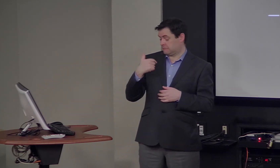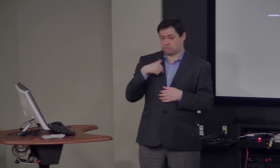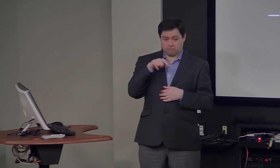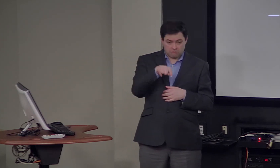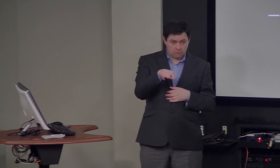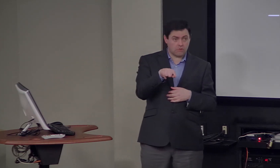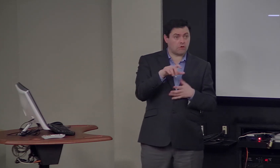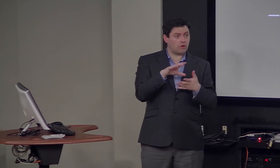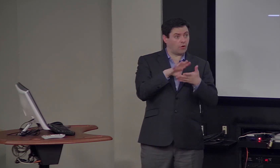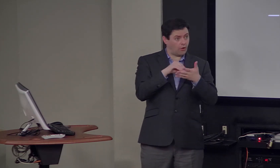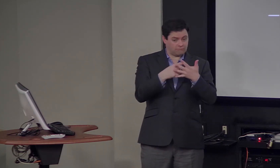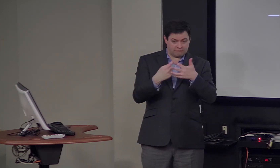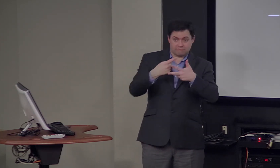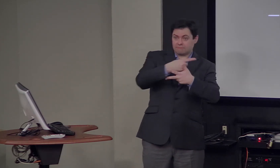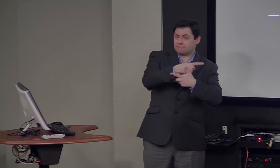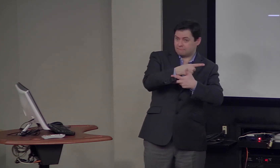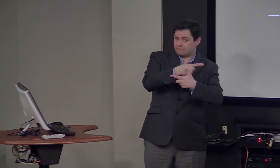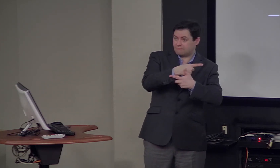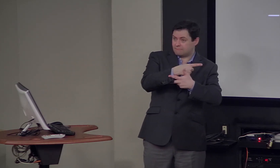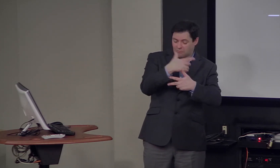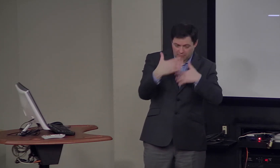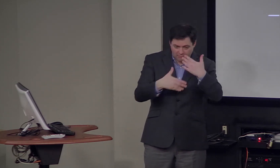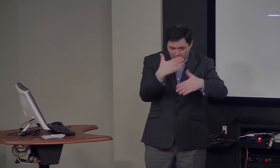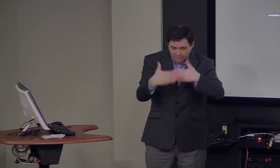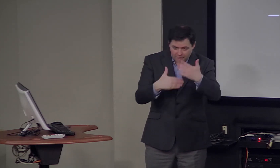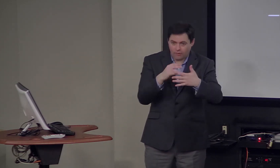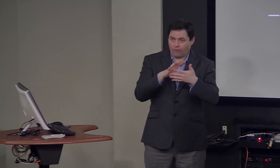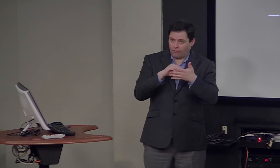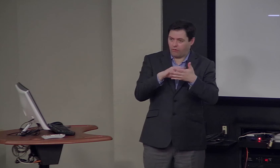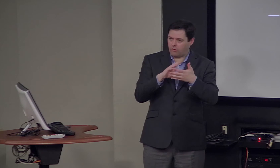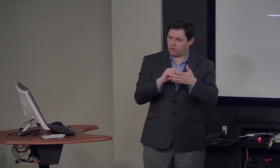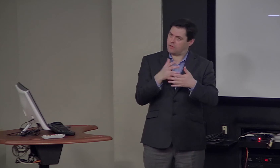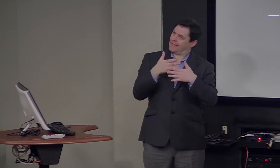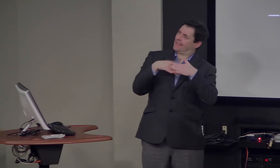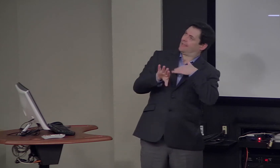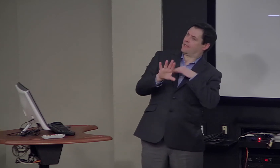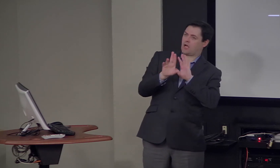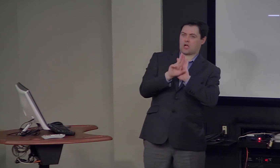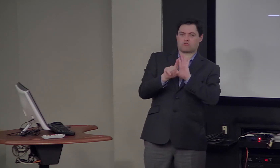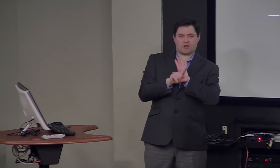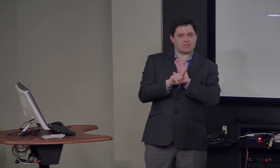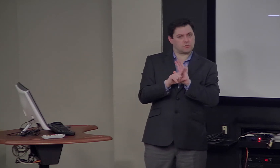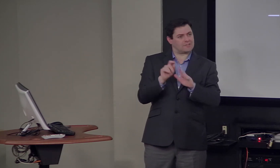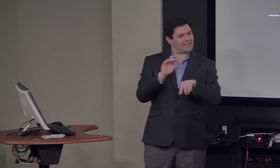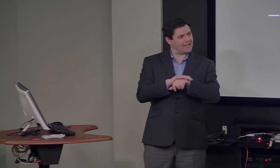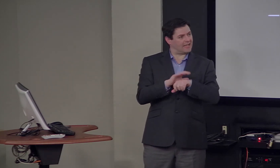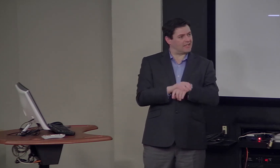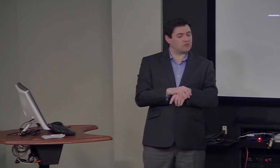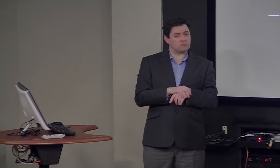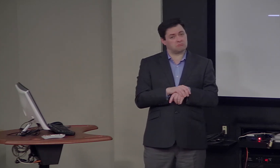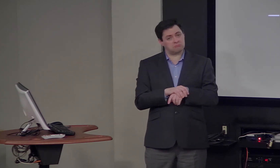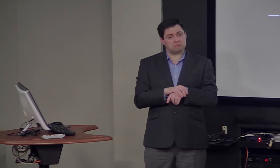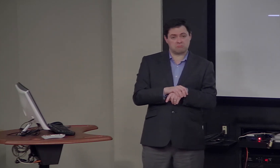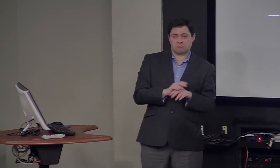So English skills are acquired and worked on during a person's college